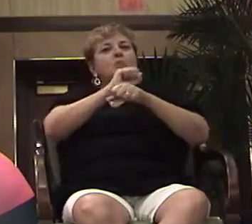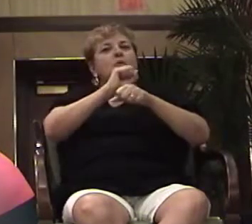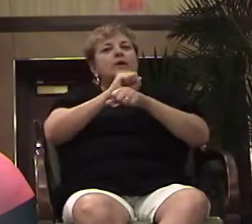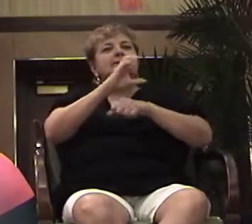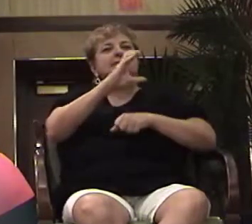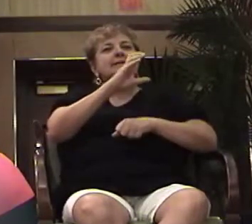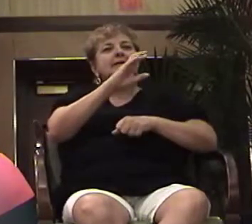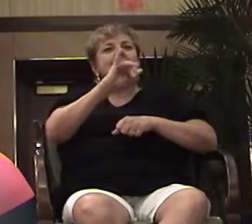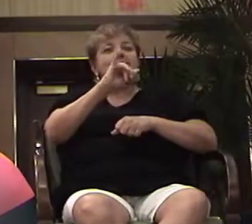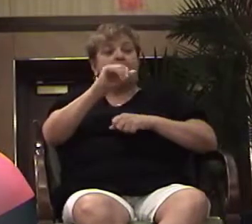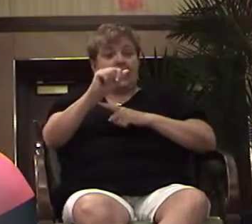Irish alcoholic.